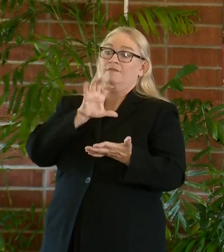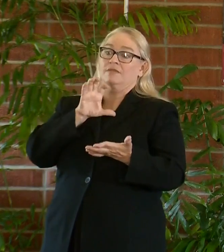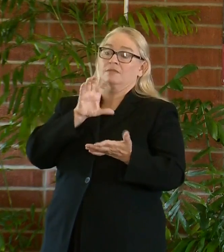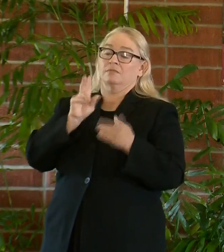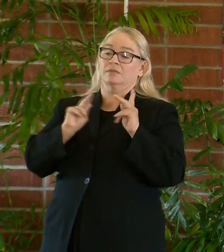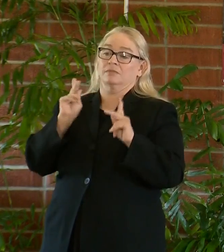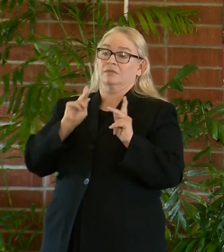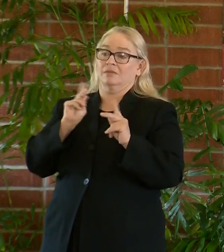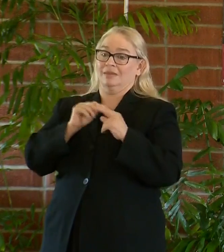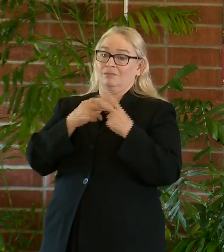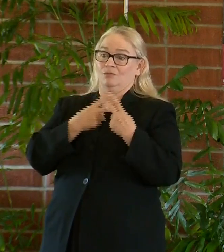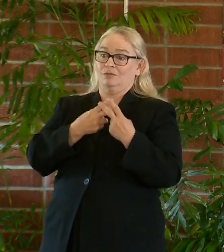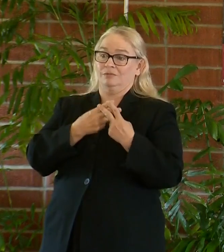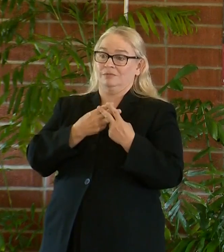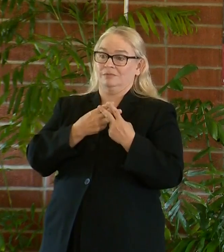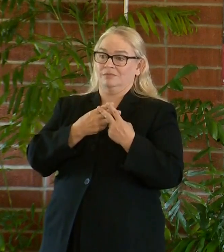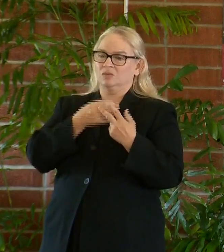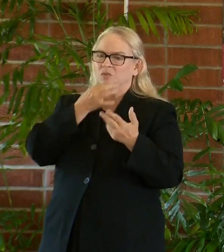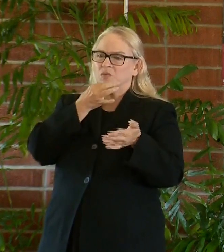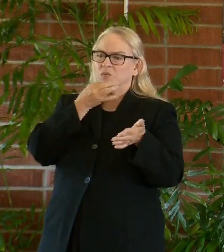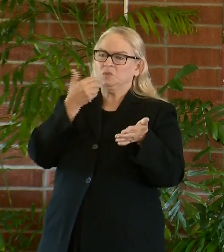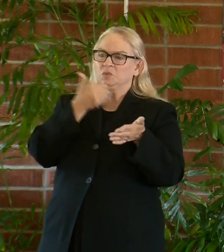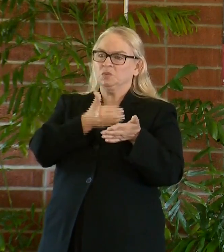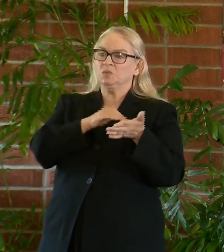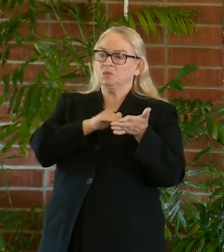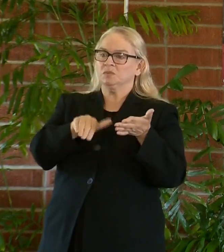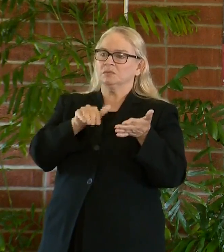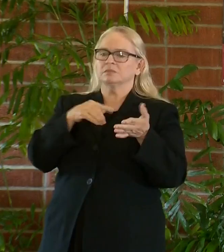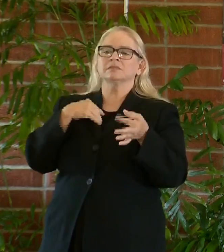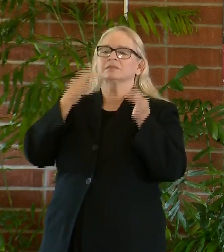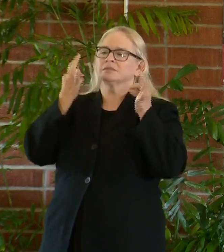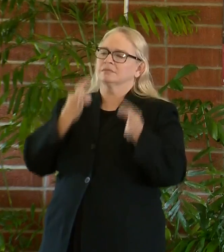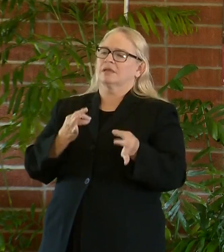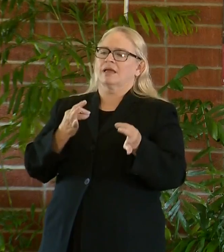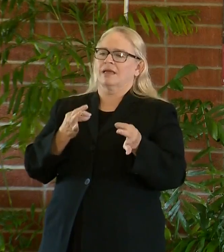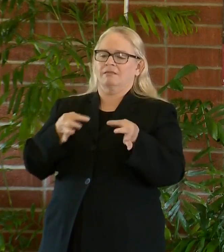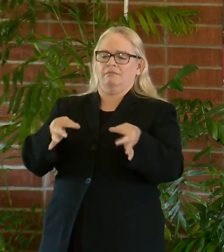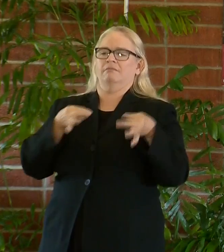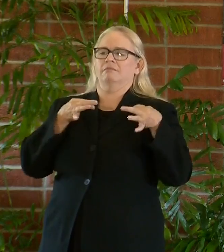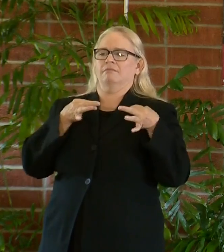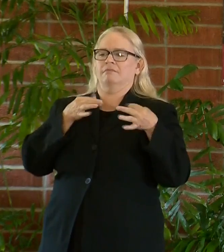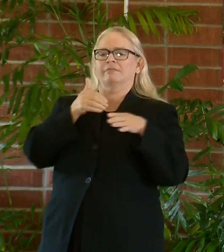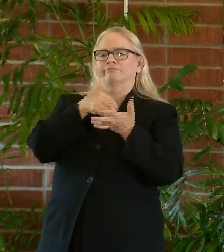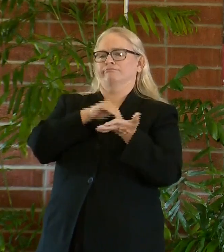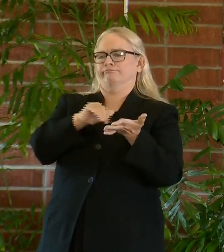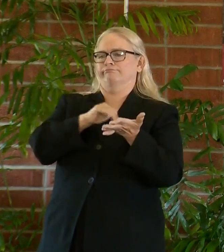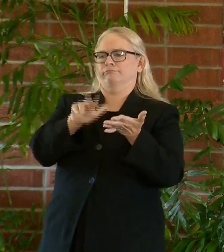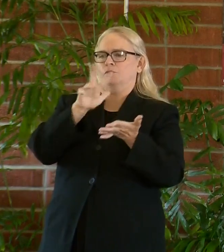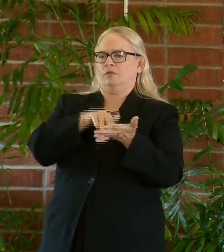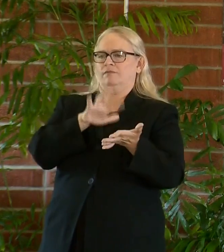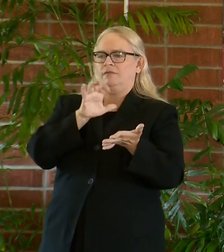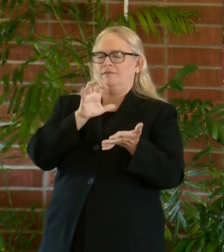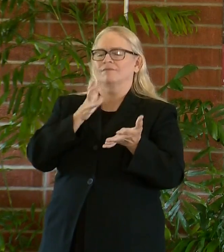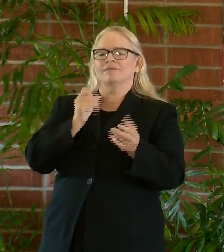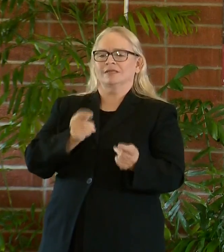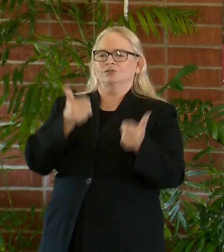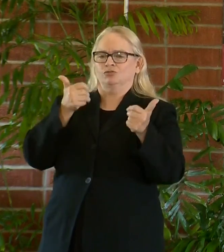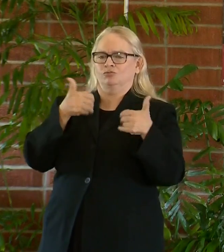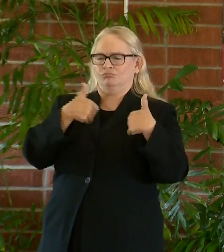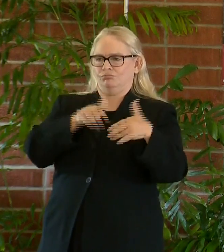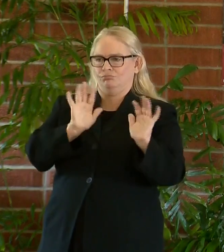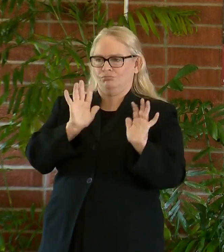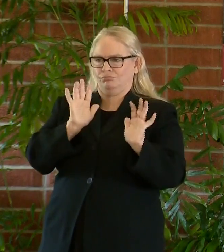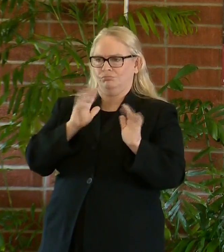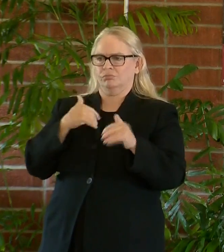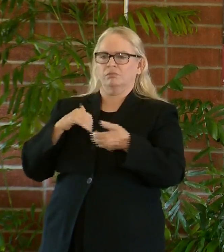date, and we moved to expedite that release in a methodical way in partnership with counties,